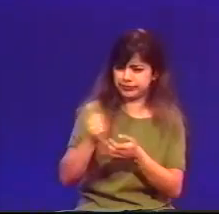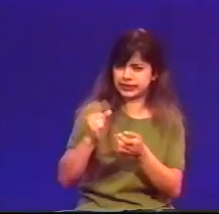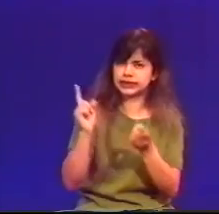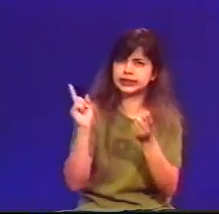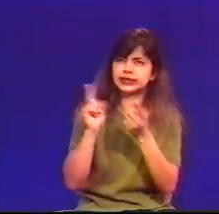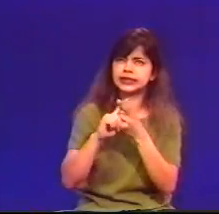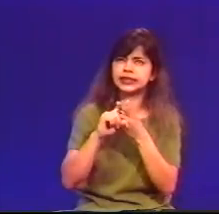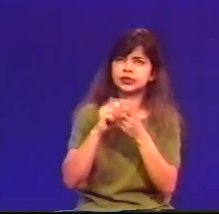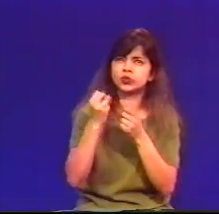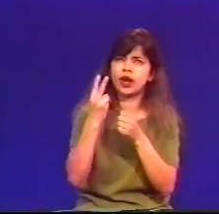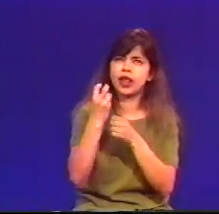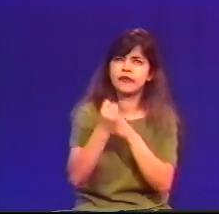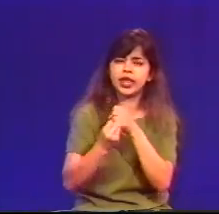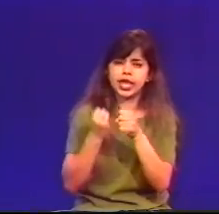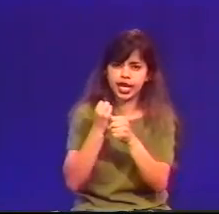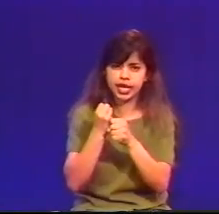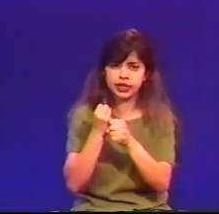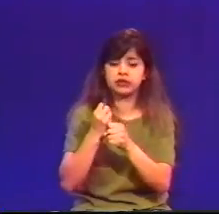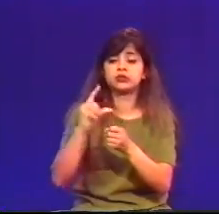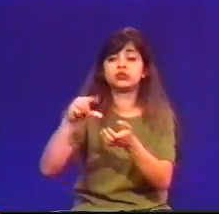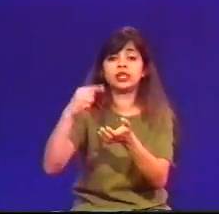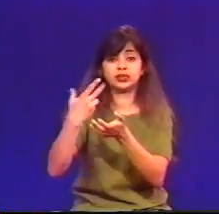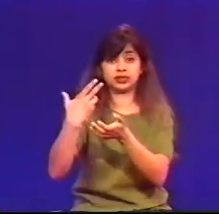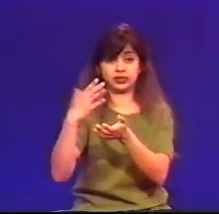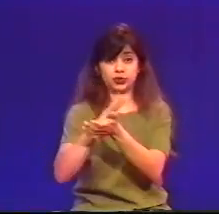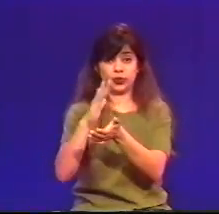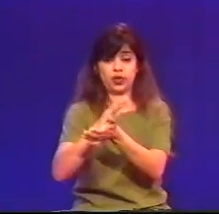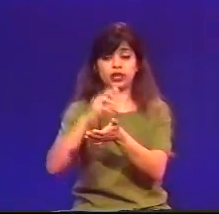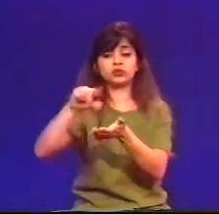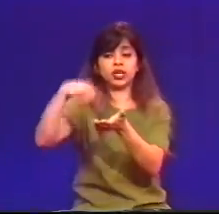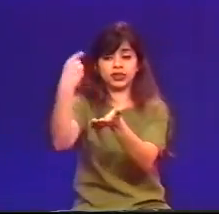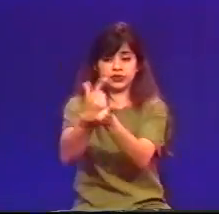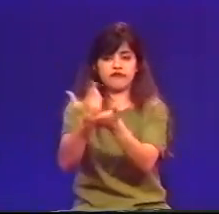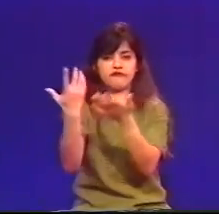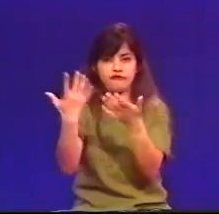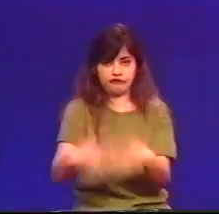We took classes in a variety of subjects, from art to science to English.